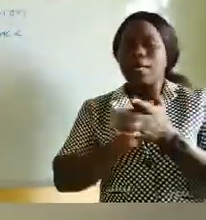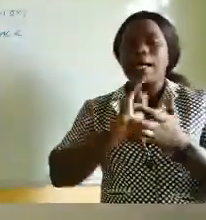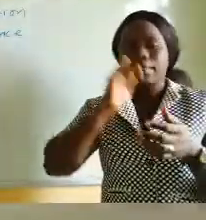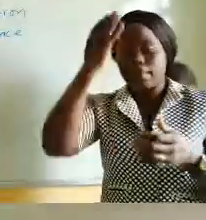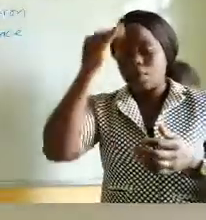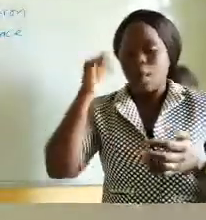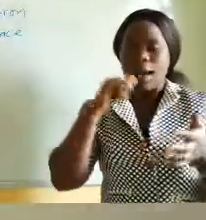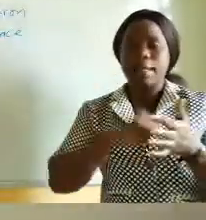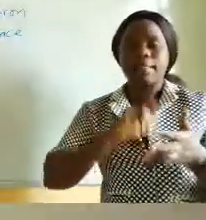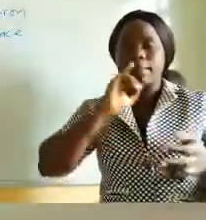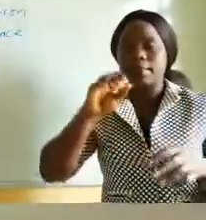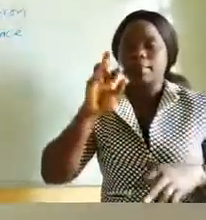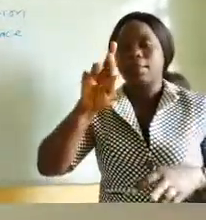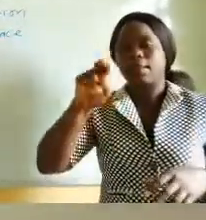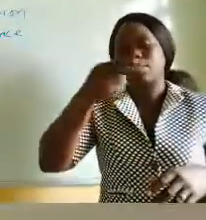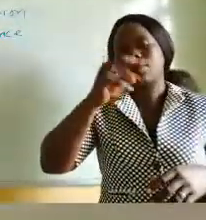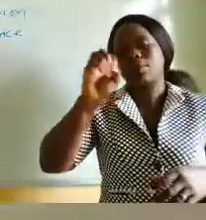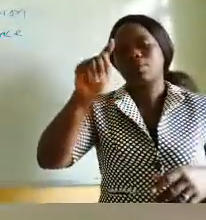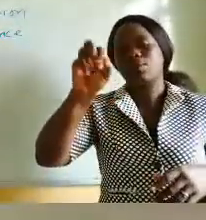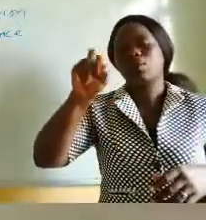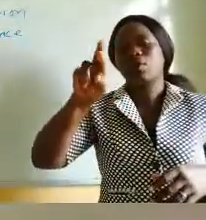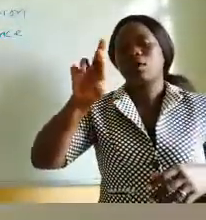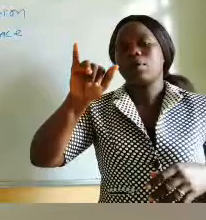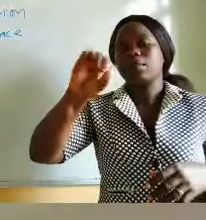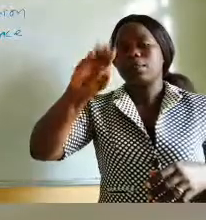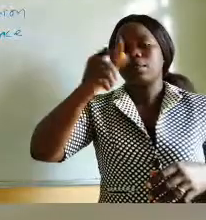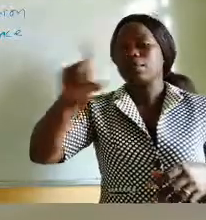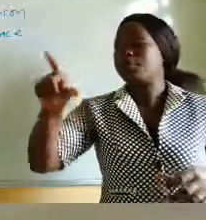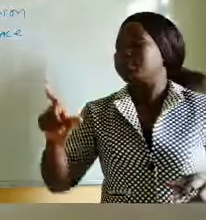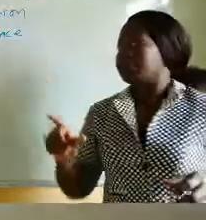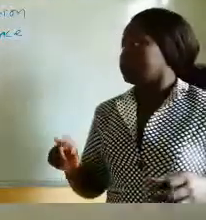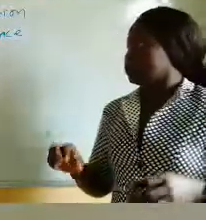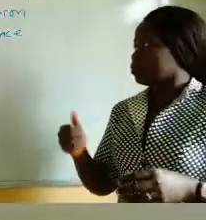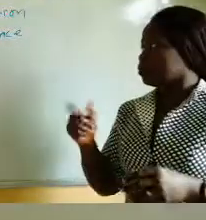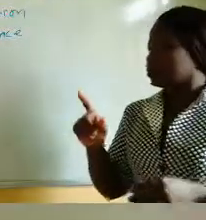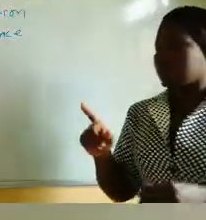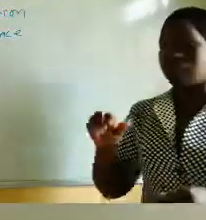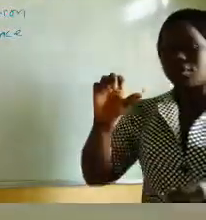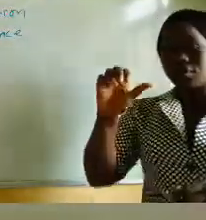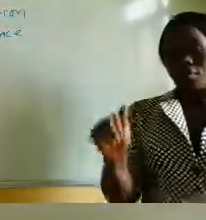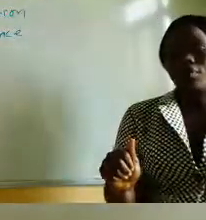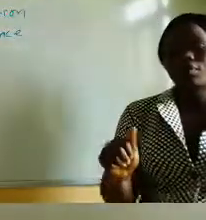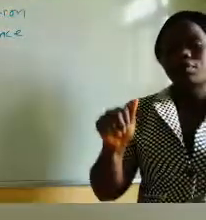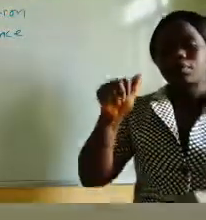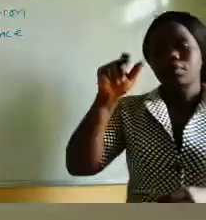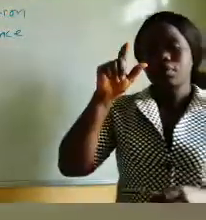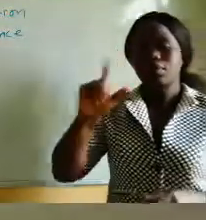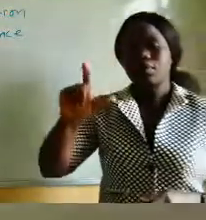rhetorical questions. Do we get that now? Now, alliteration.